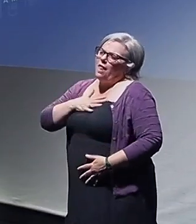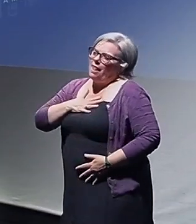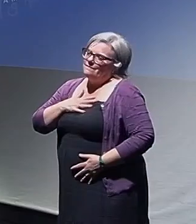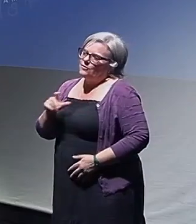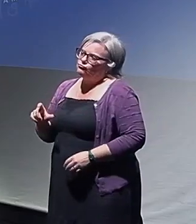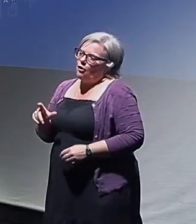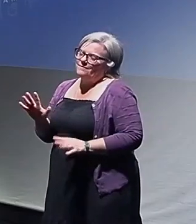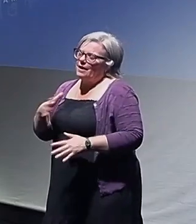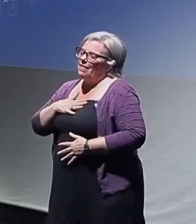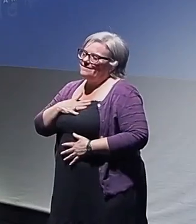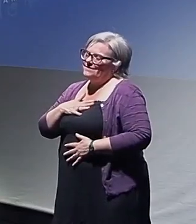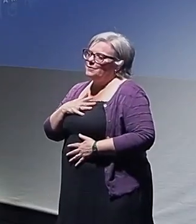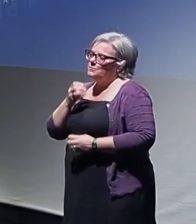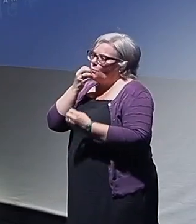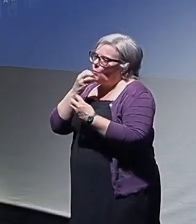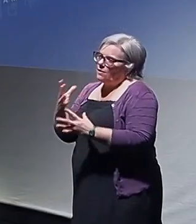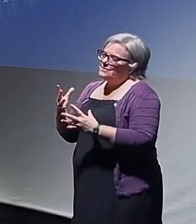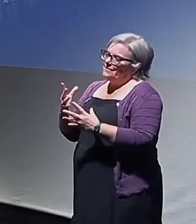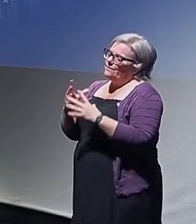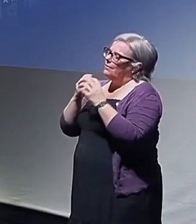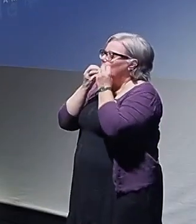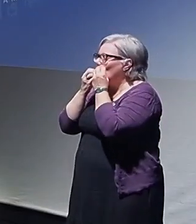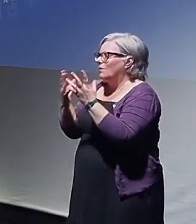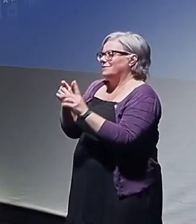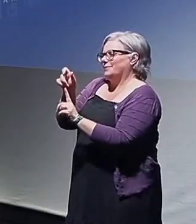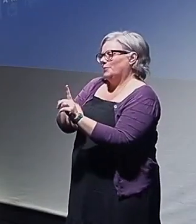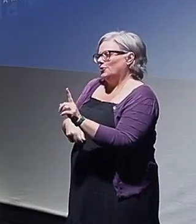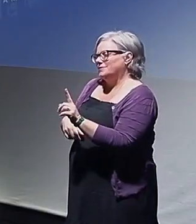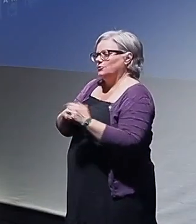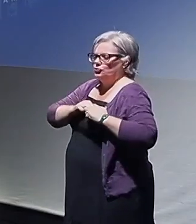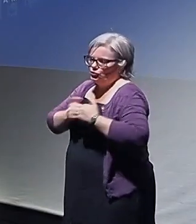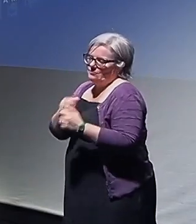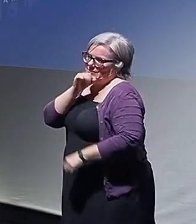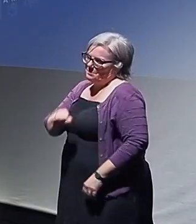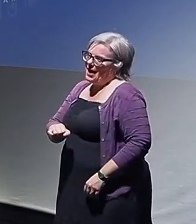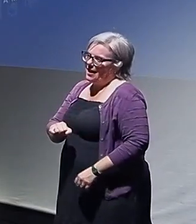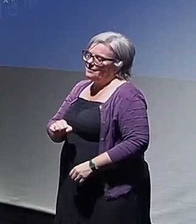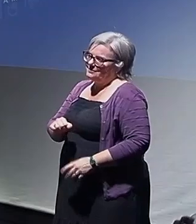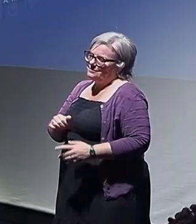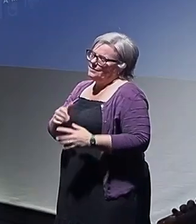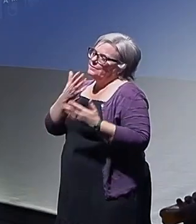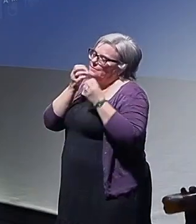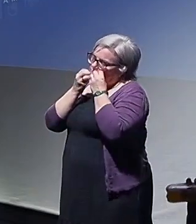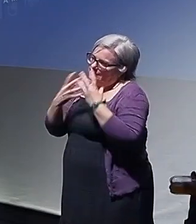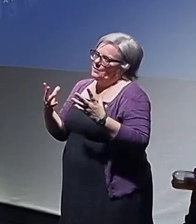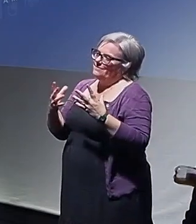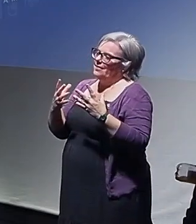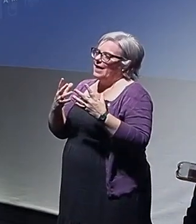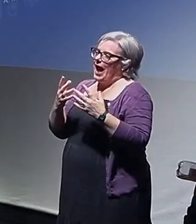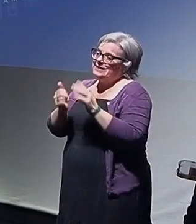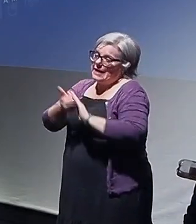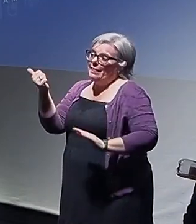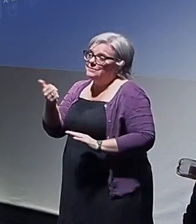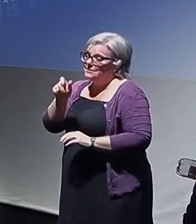a brilliant, wonderful, wholesome, generous man, heaven, and talented. No, I